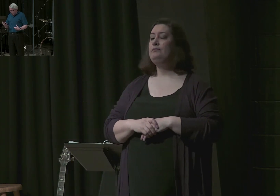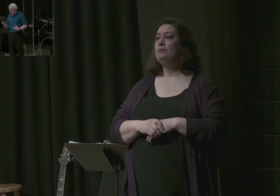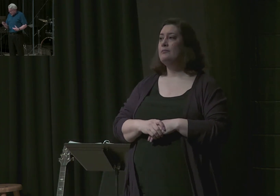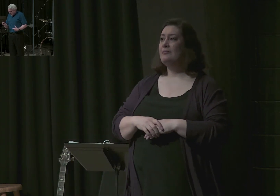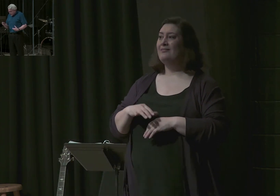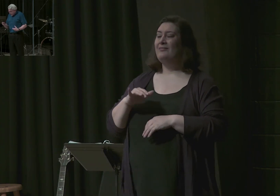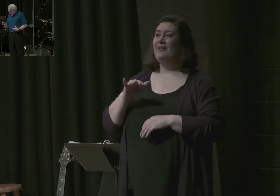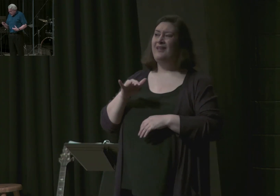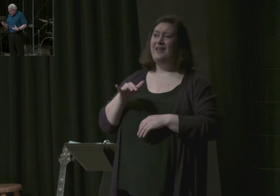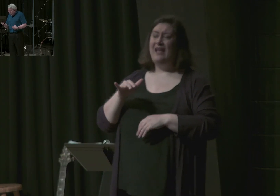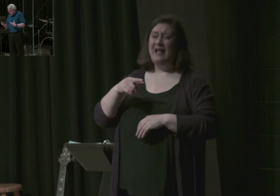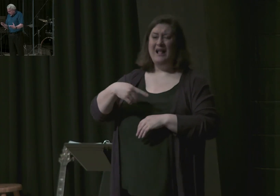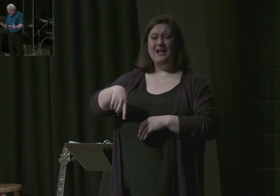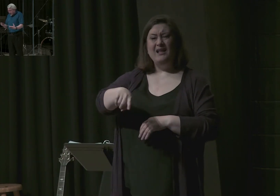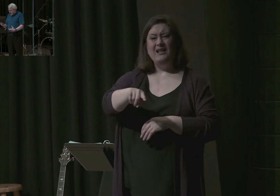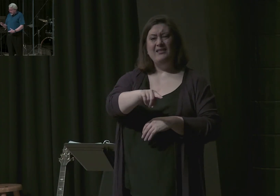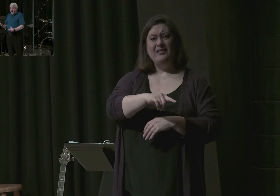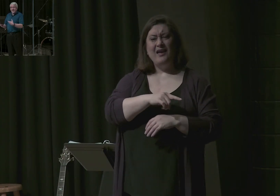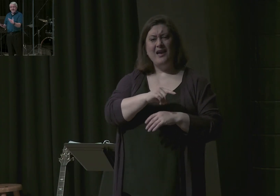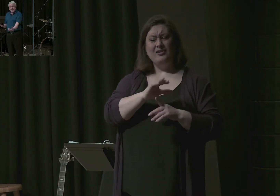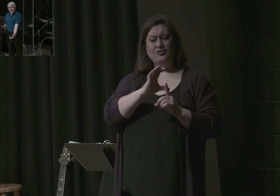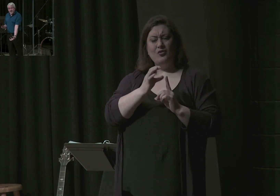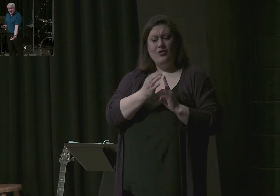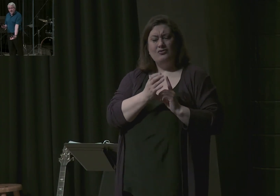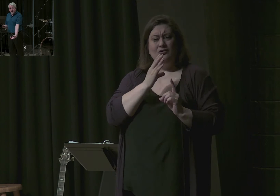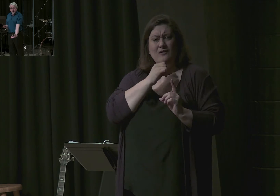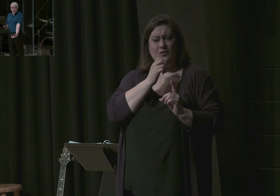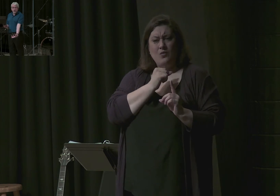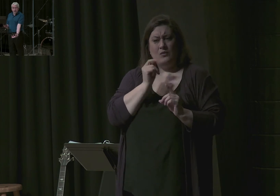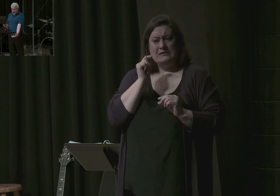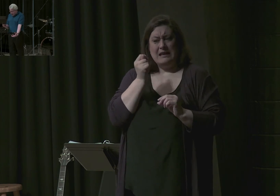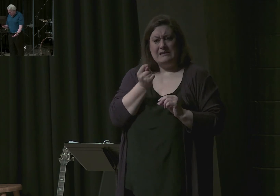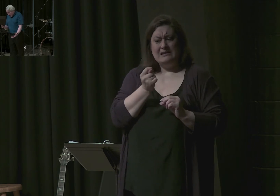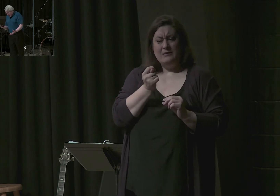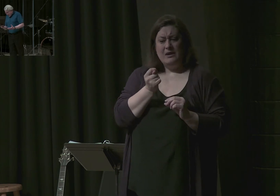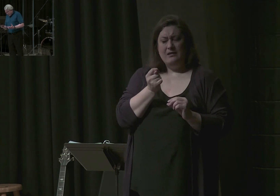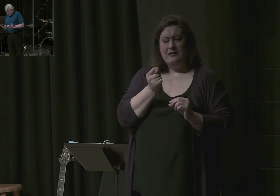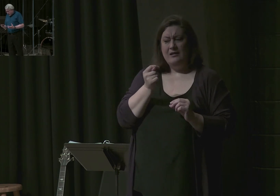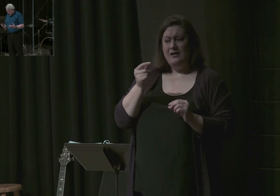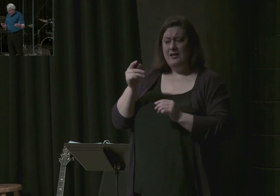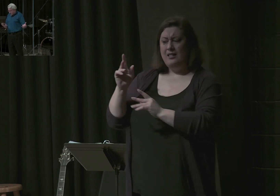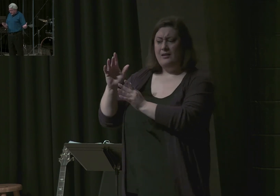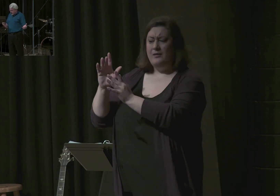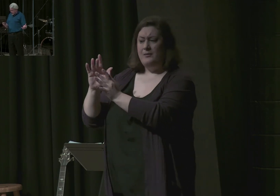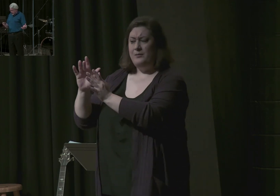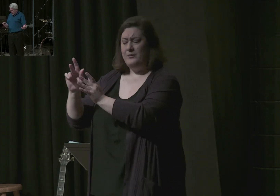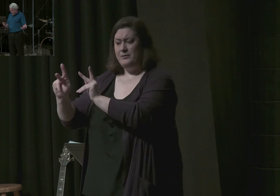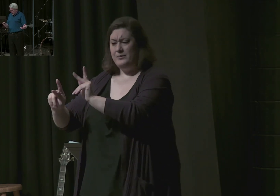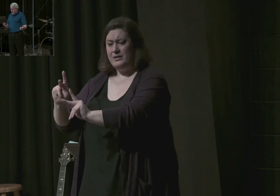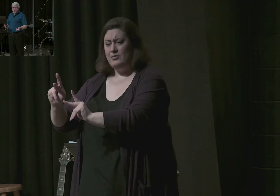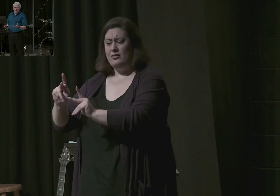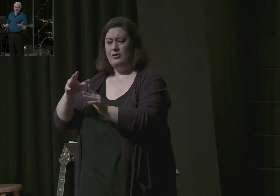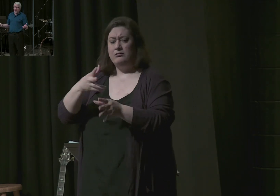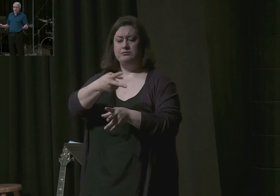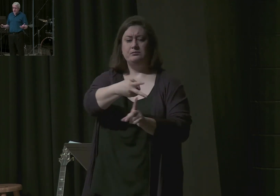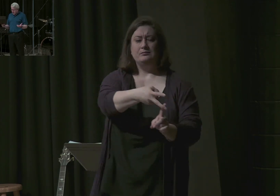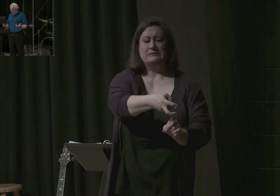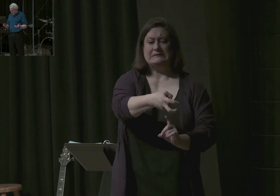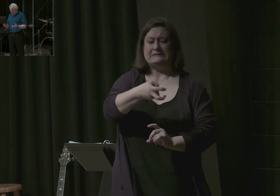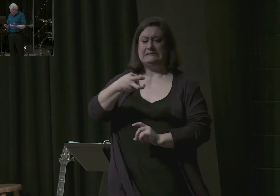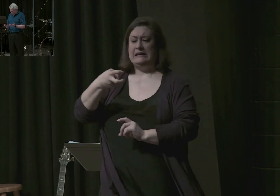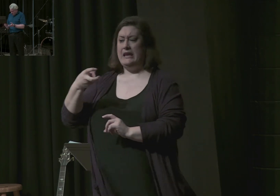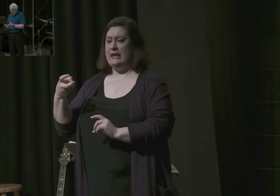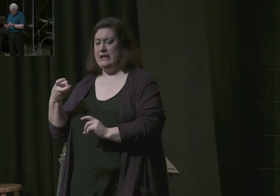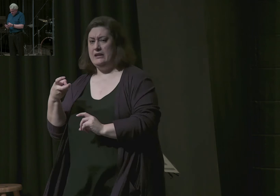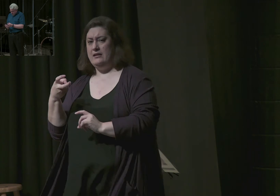in which Christianity exists in the Bible and are turning it into Christianity. Now, I'm not saying courtship